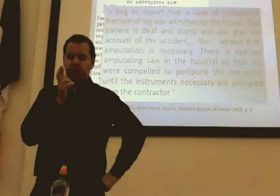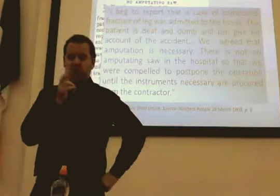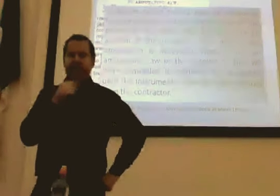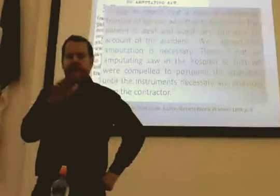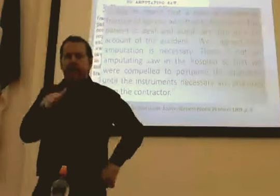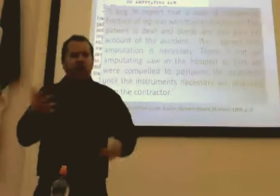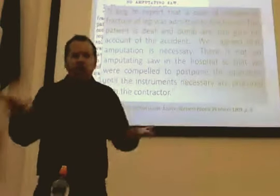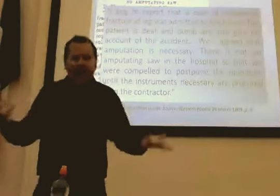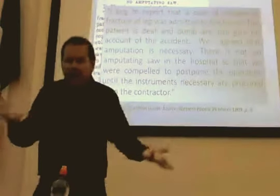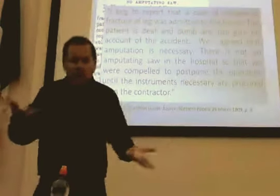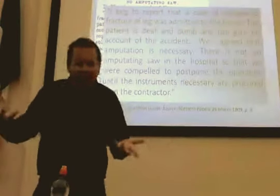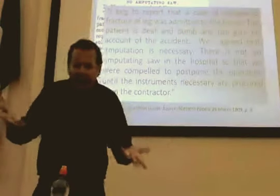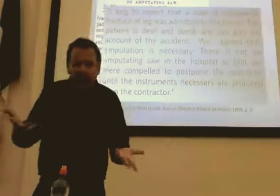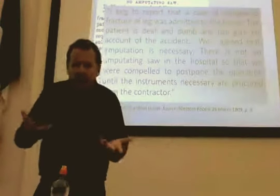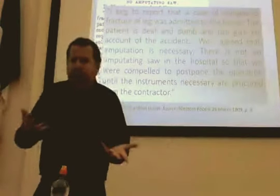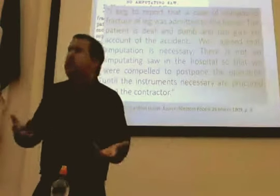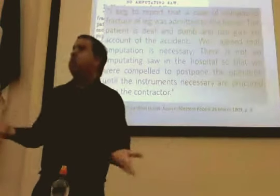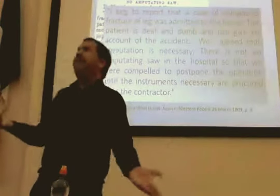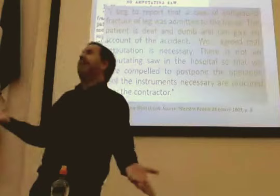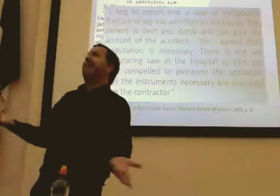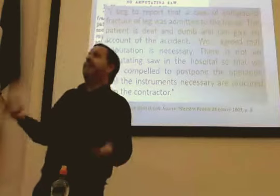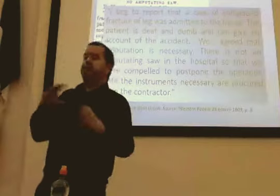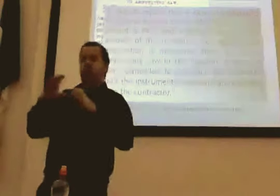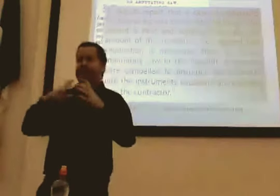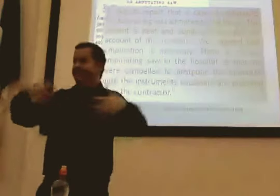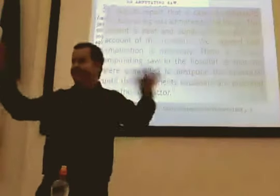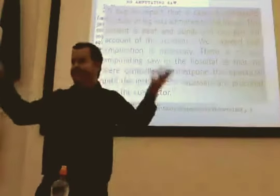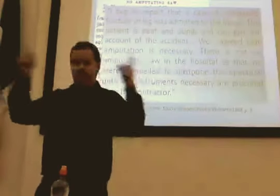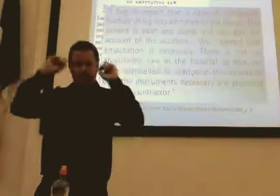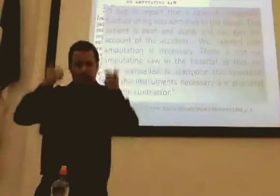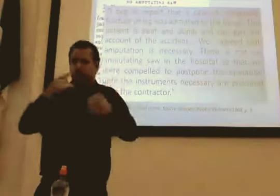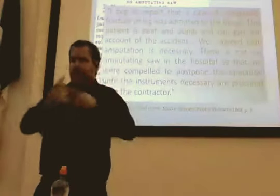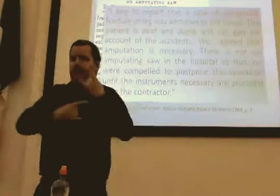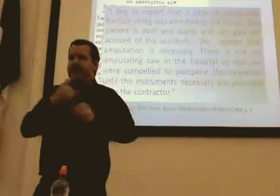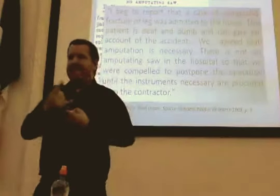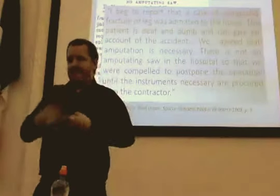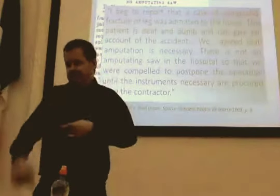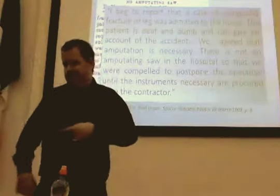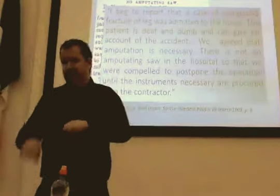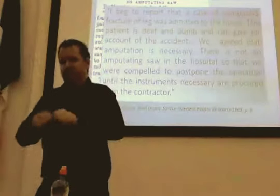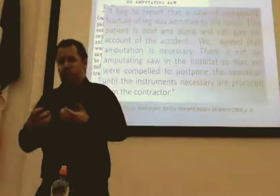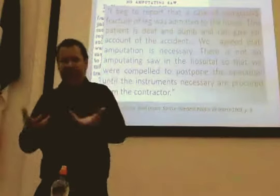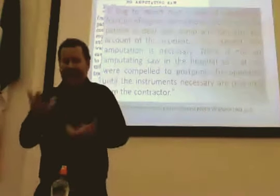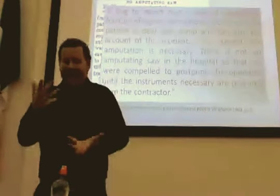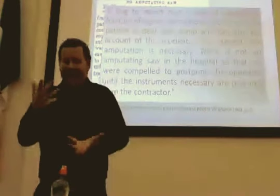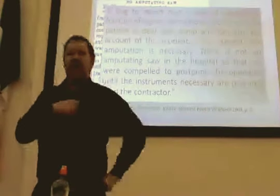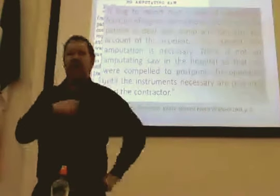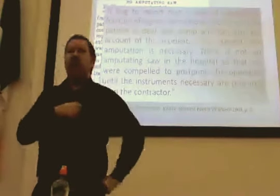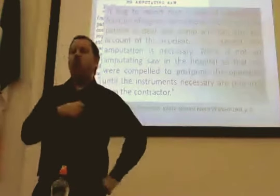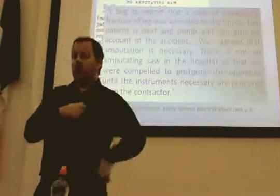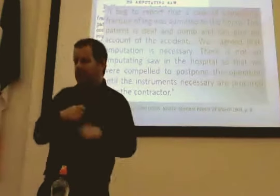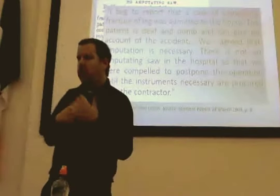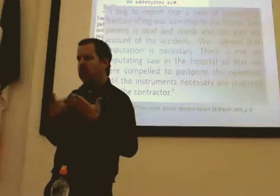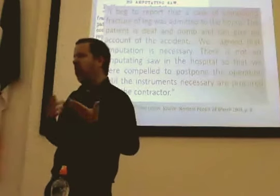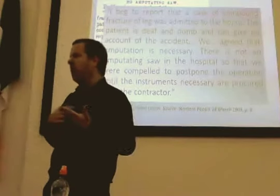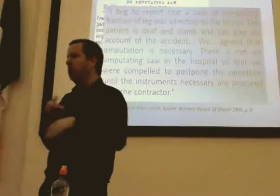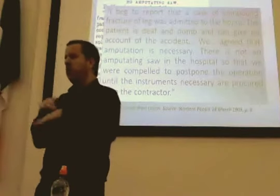broken leg, a deaf person. They're trying to communicate with them and they couldn't. They don't know what happened and how the break